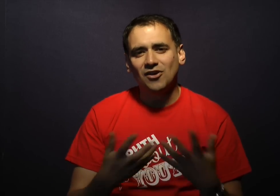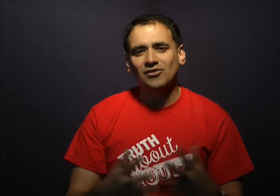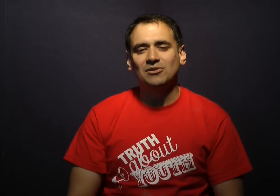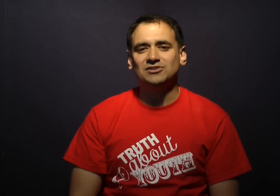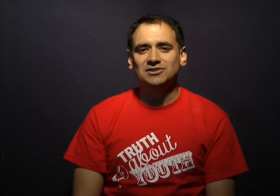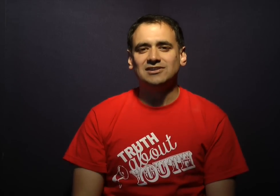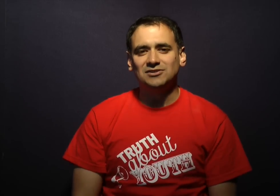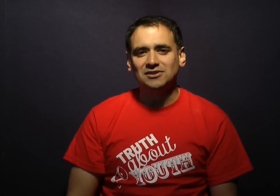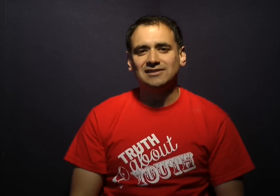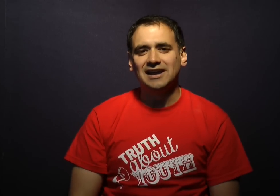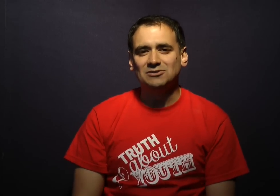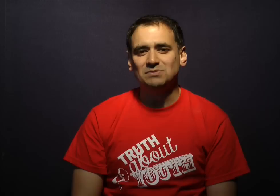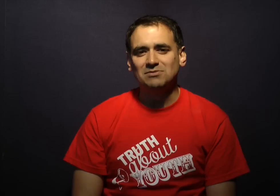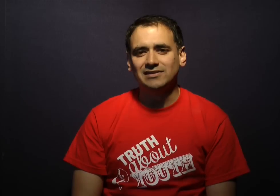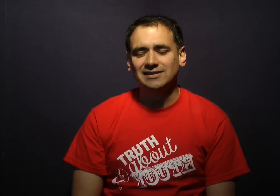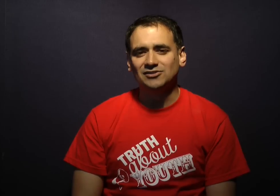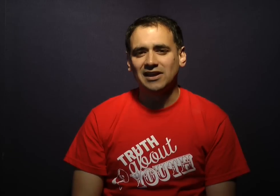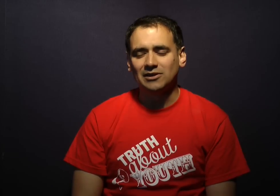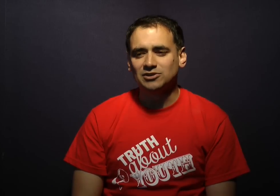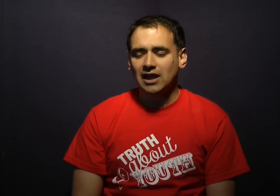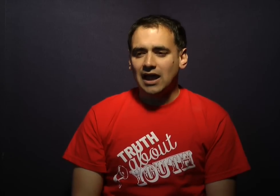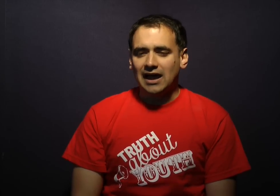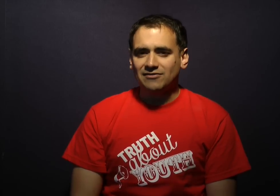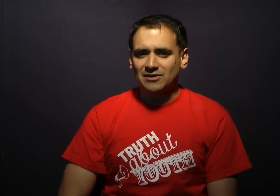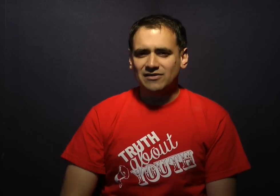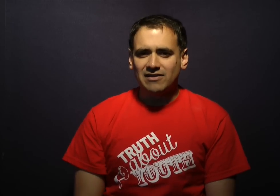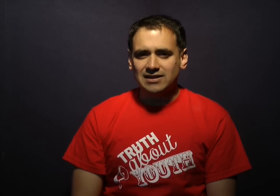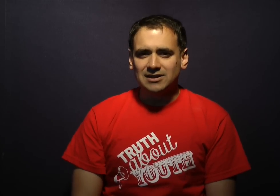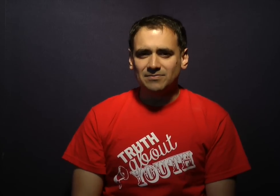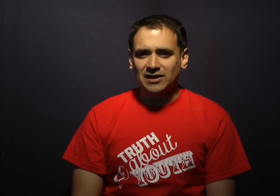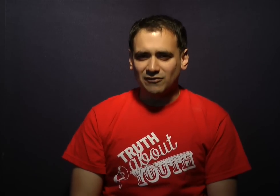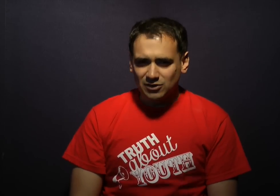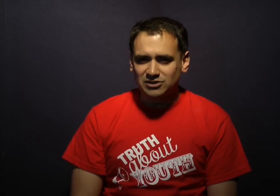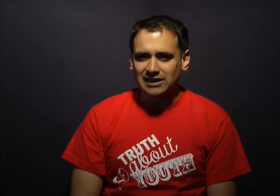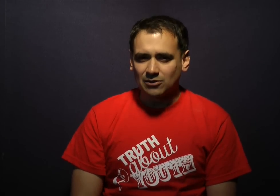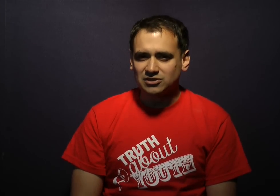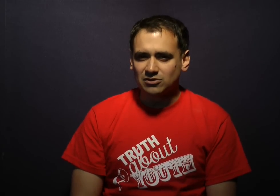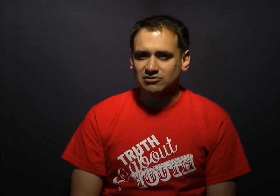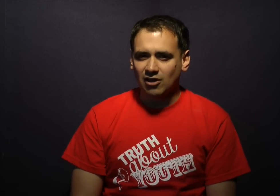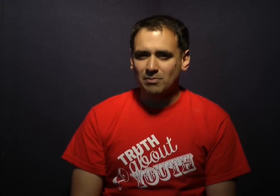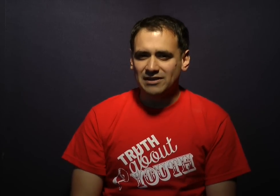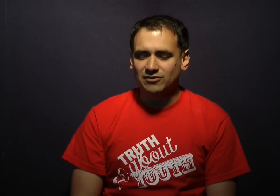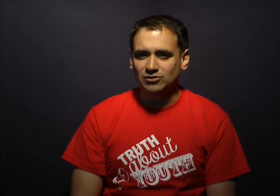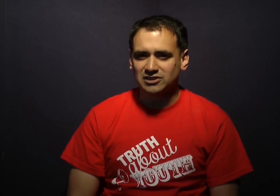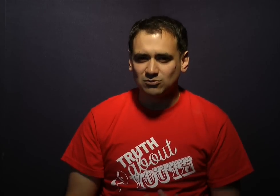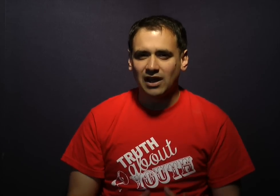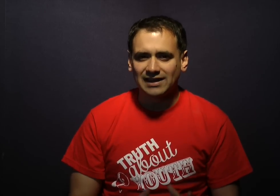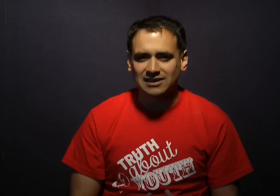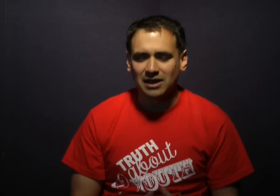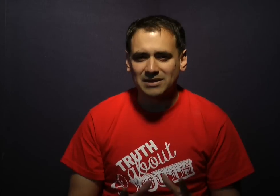got those, and you can engage with people in sign language. I found it very a confusing language though, because there are a lot of pitfalls, and this is what I guess I'm here